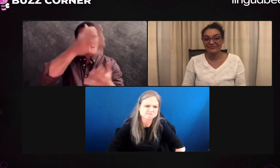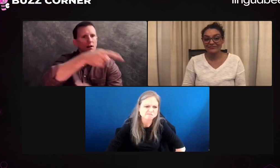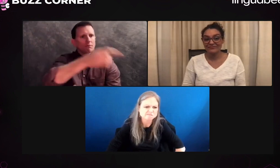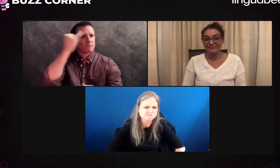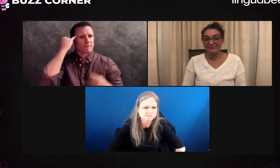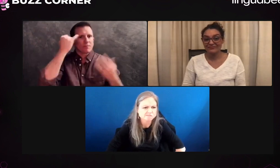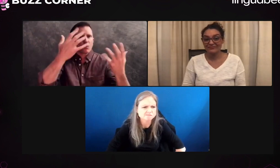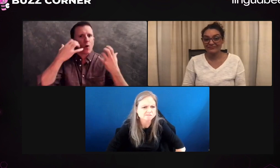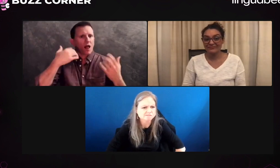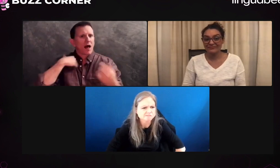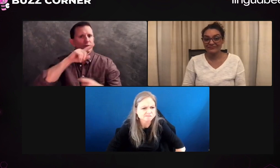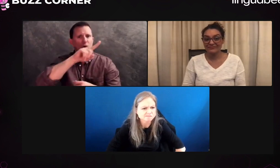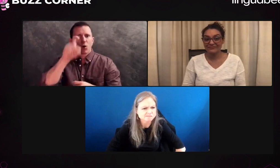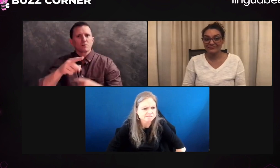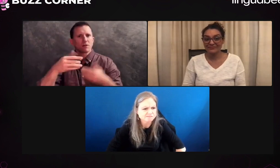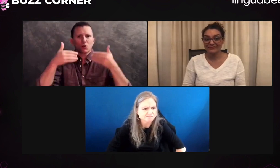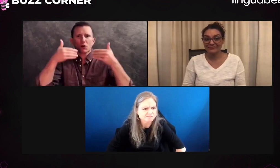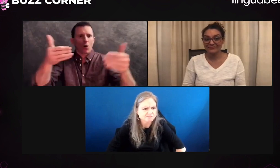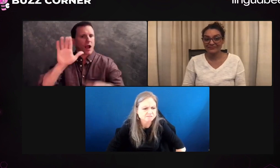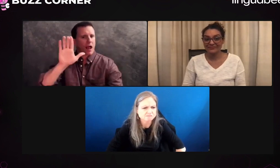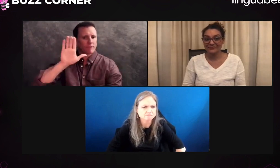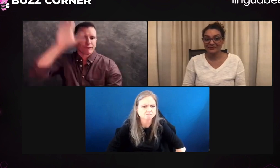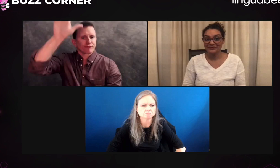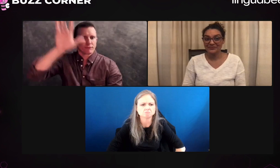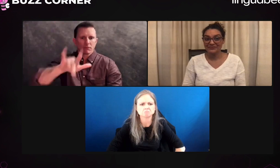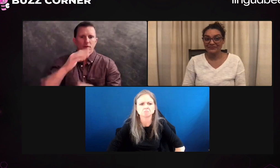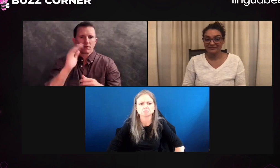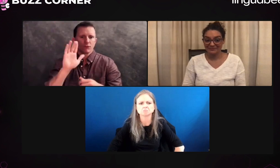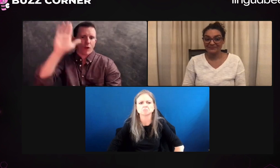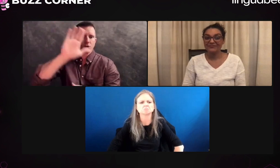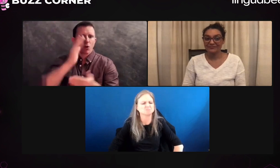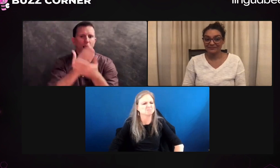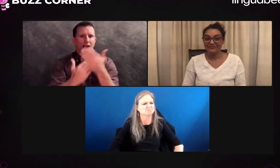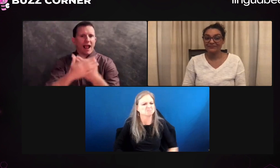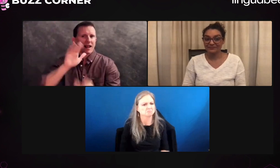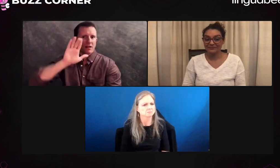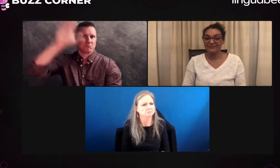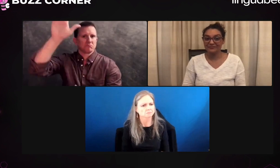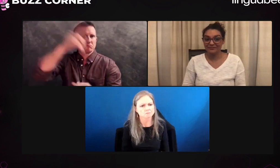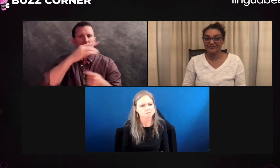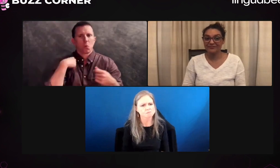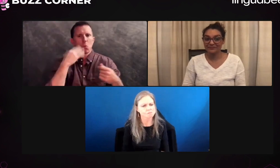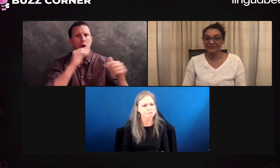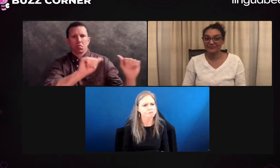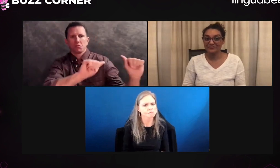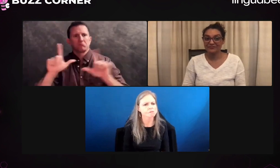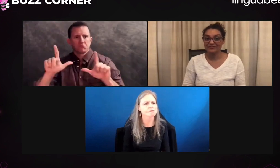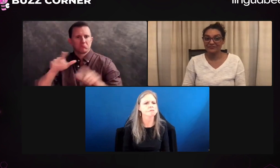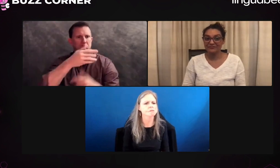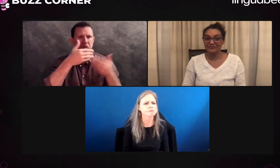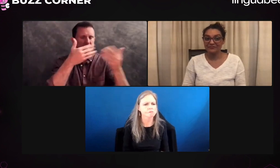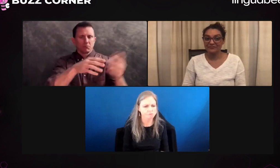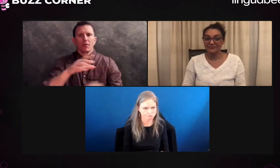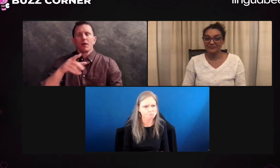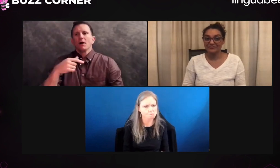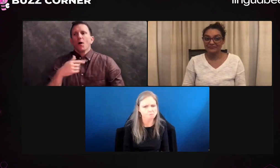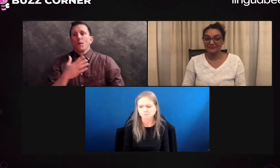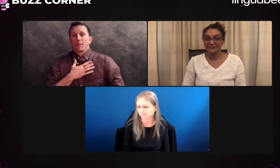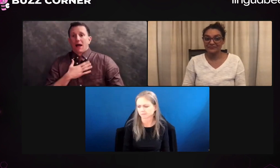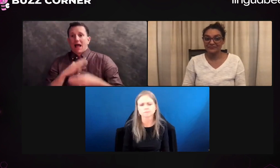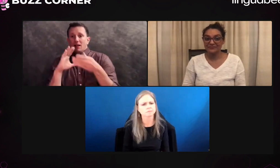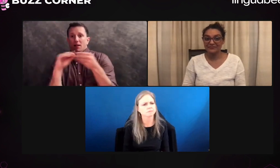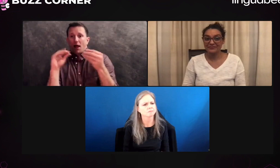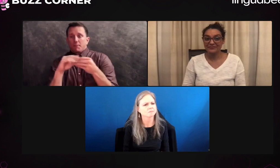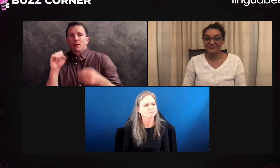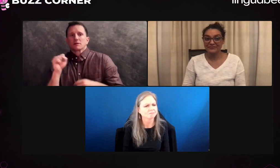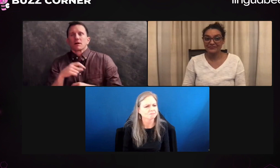Yeah, I do have a comment, but we want to let you all know that if you guys have any questions in the audience, please raise your hand. We'll have a question to answer later, and we'll